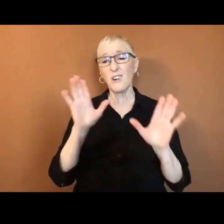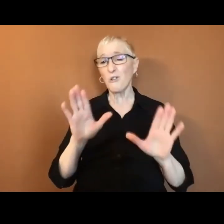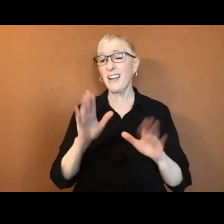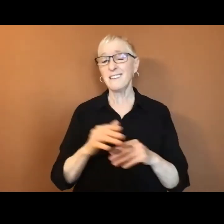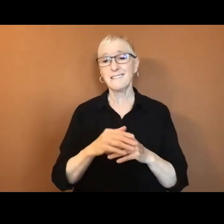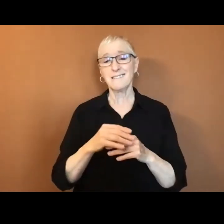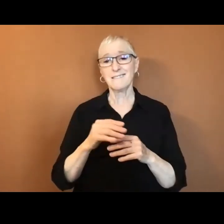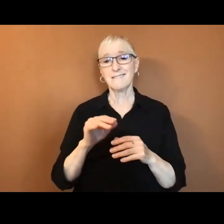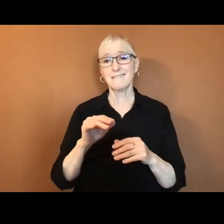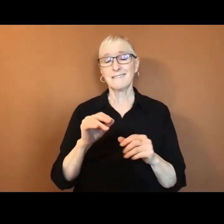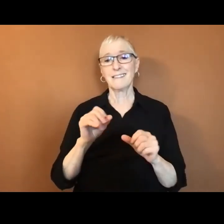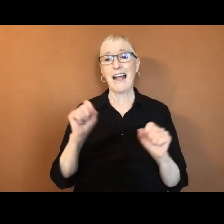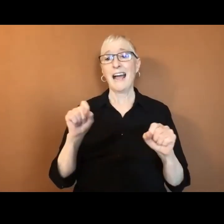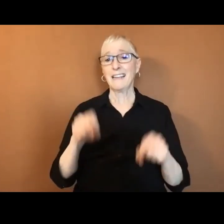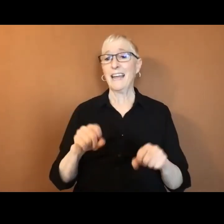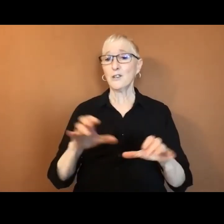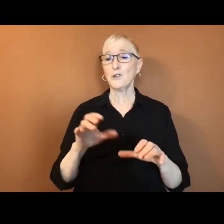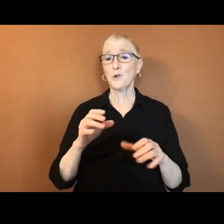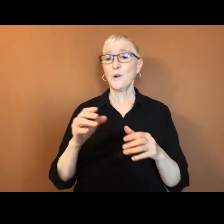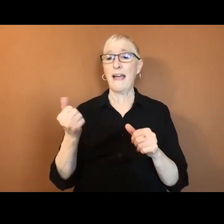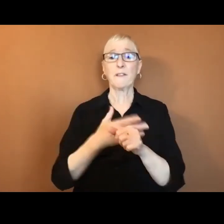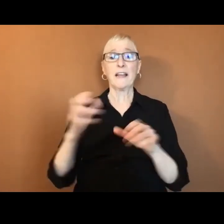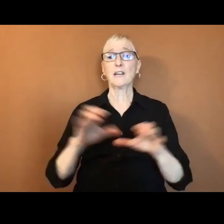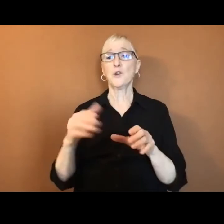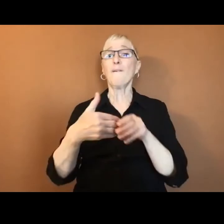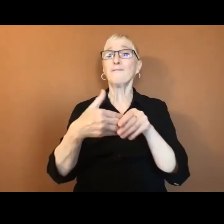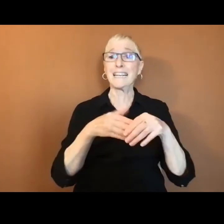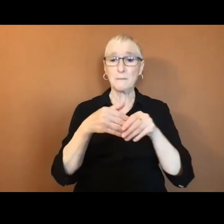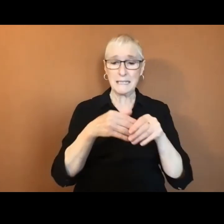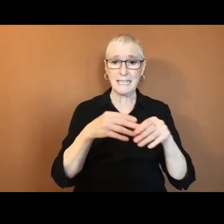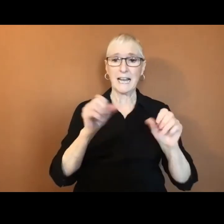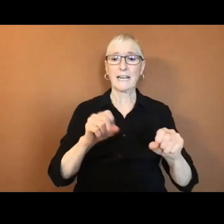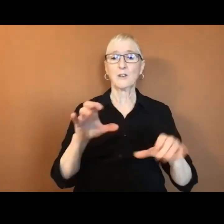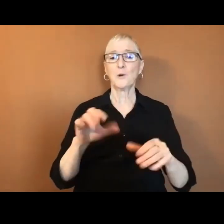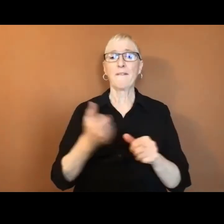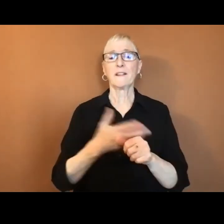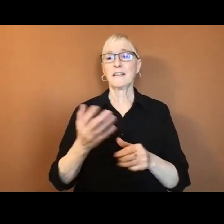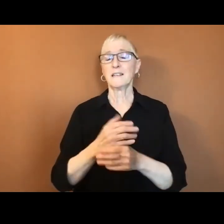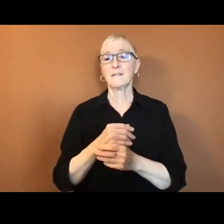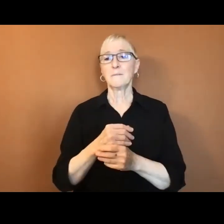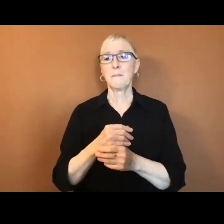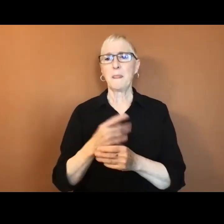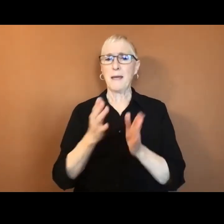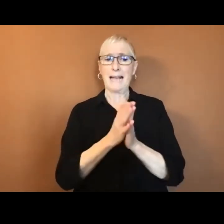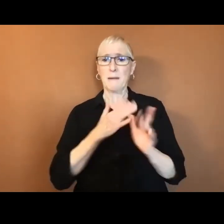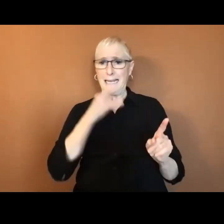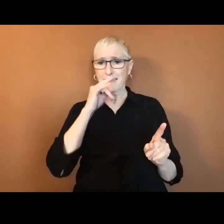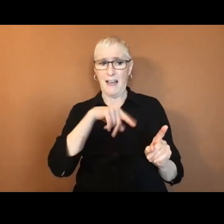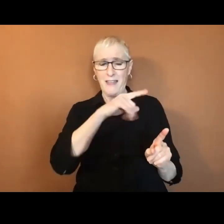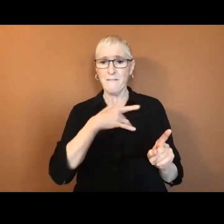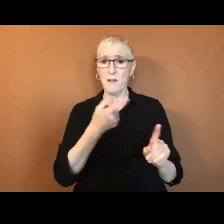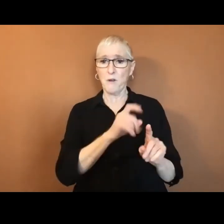do as much as I do, as flexibly as I do. And I guess you'd have to ask my kids how they feel from their